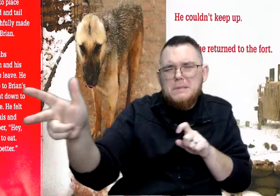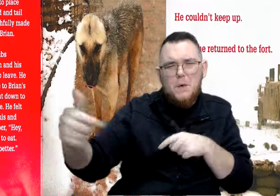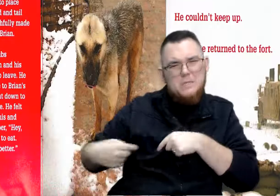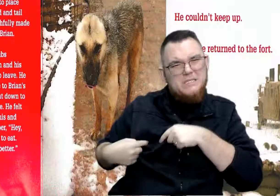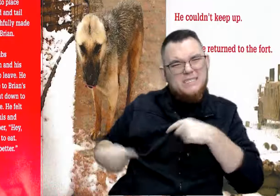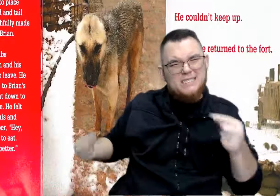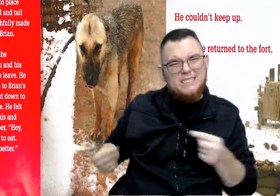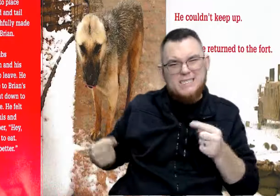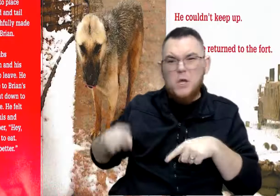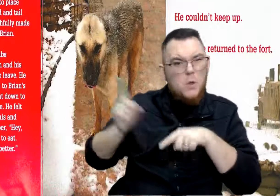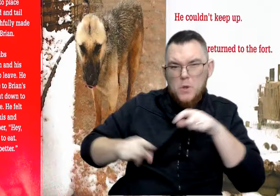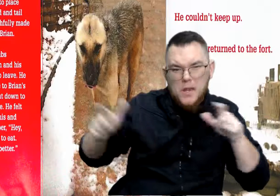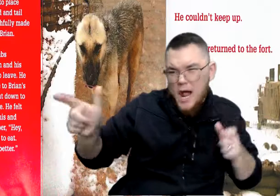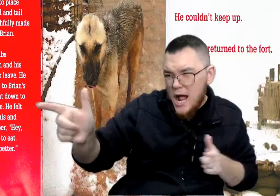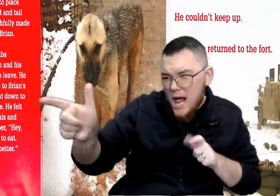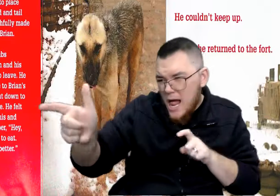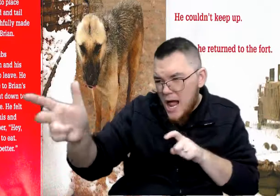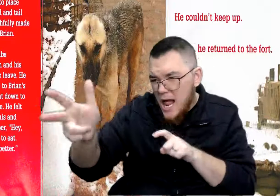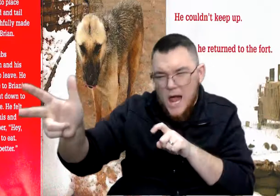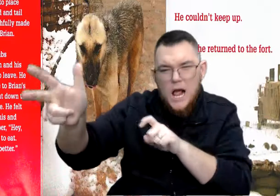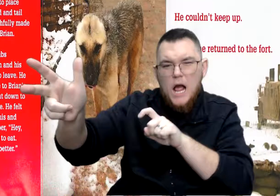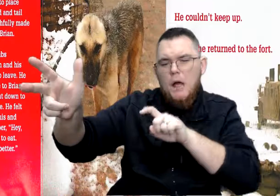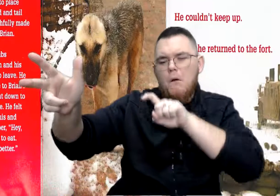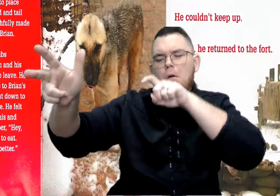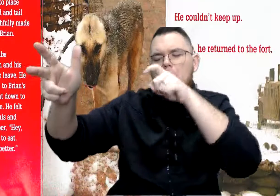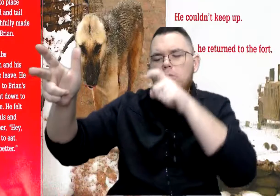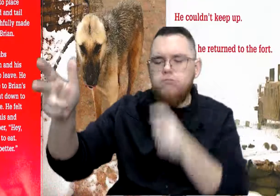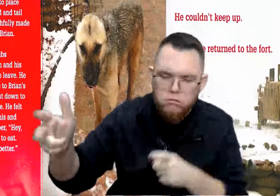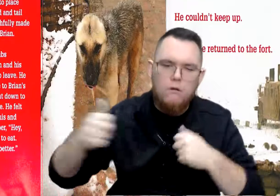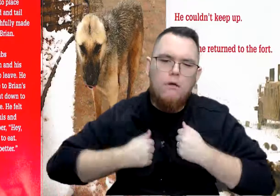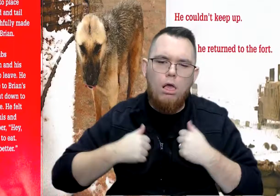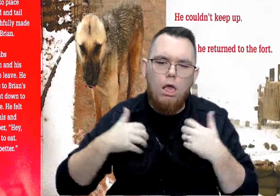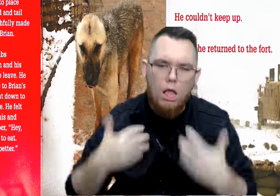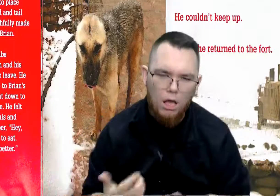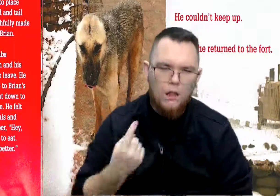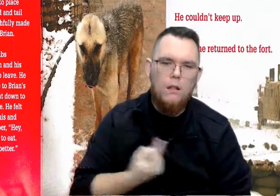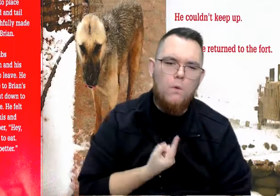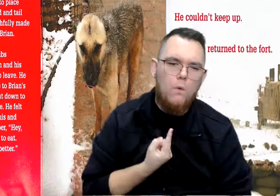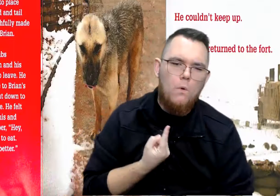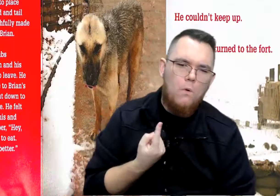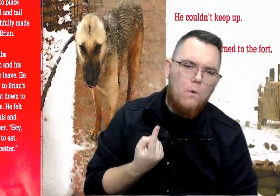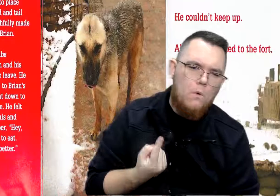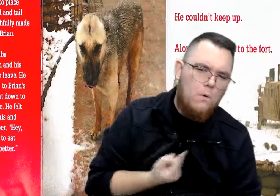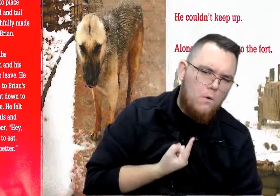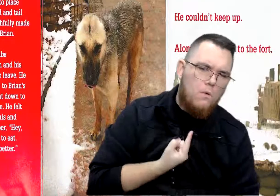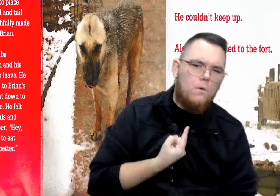up. He dropped to the ground, exhausted and completely alone.